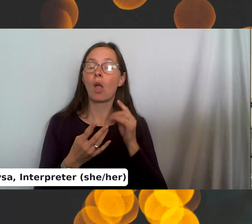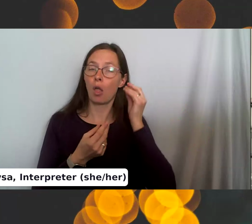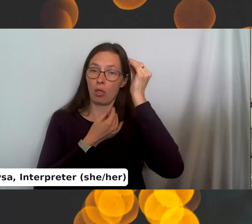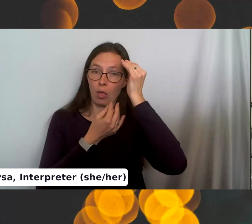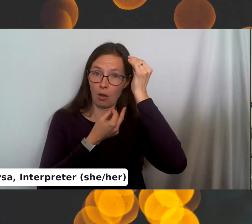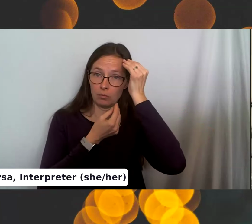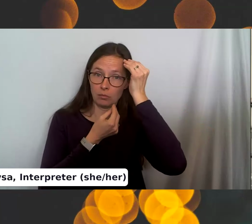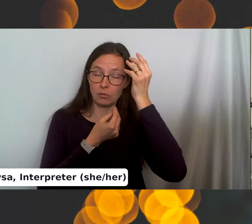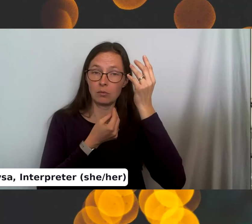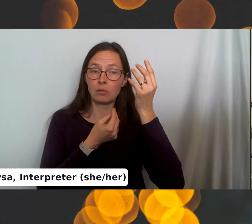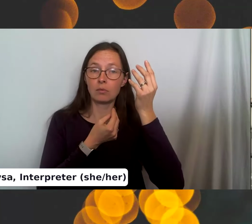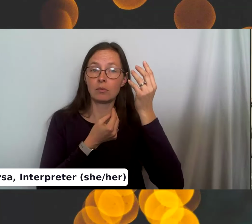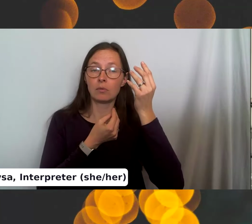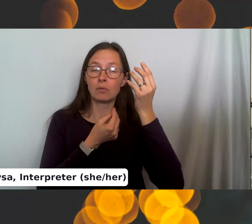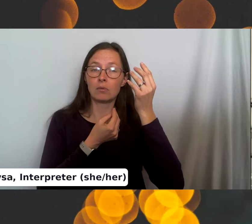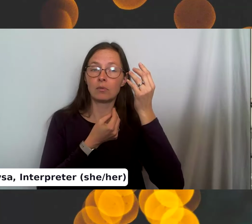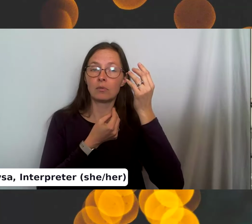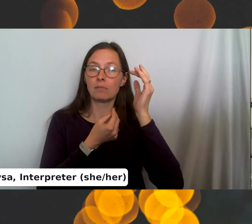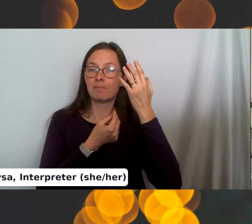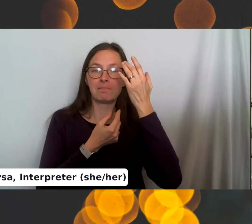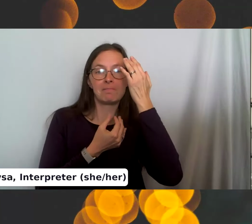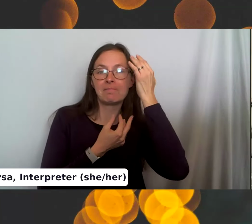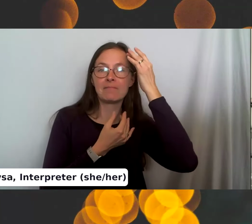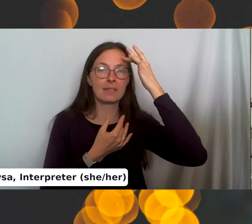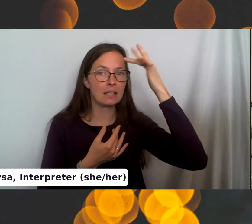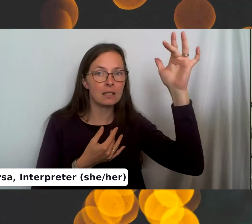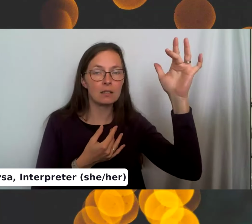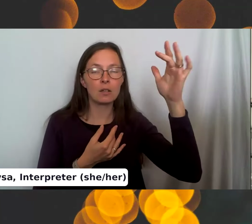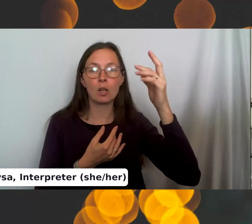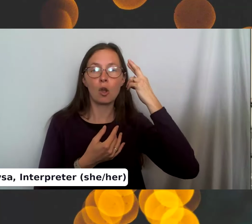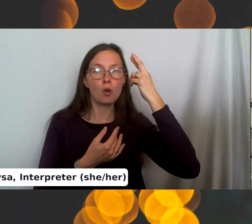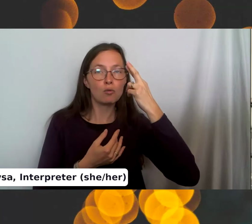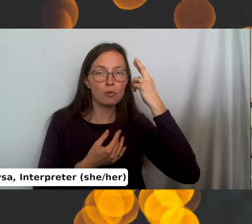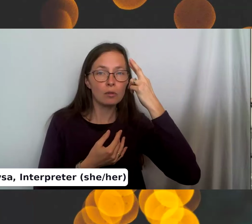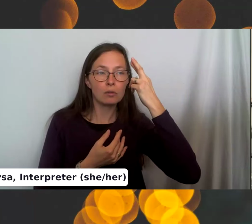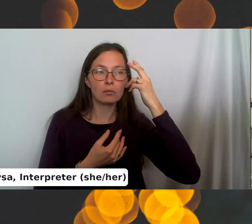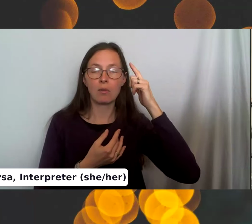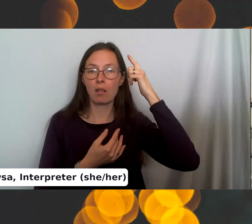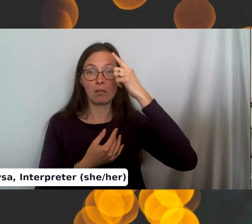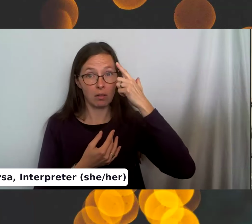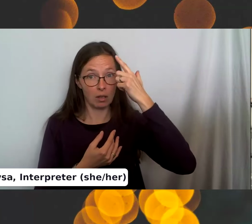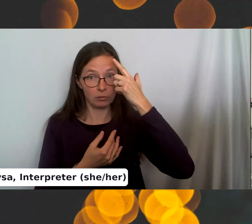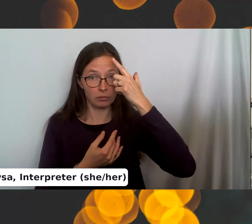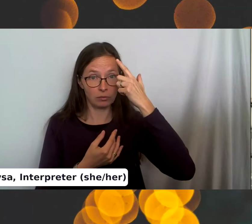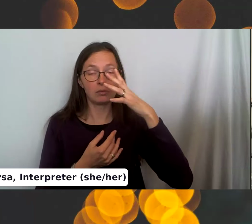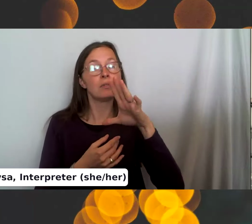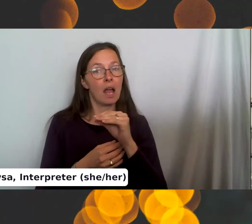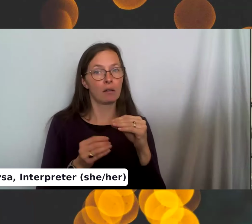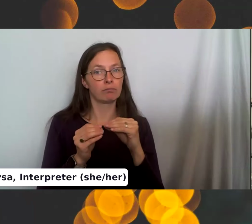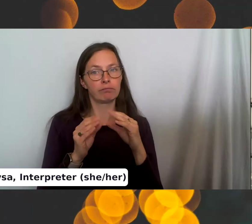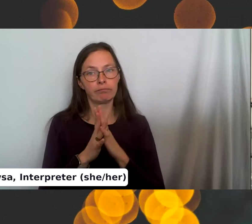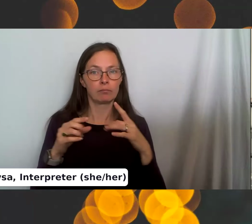thoughts, the intellect, reason, logic, also